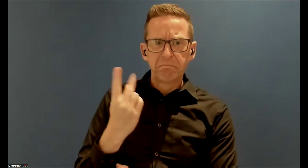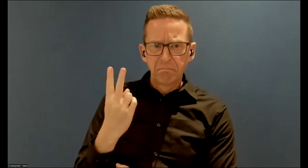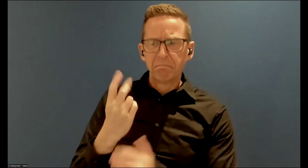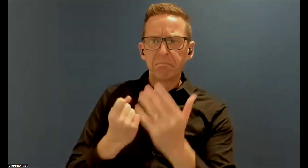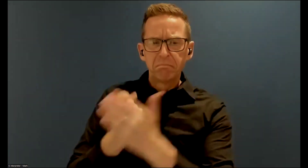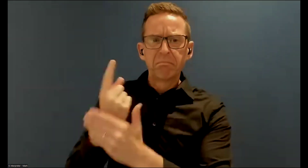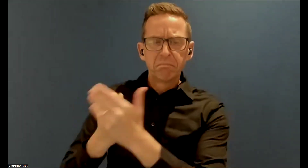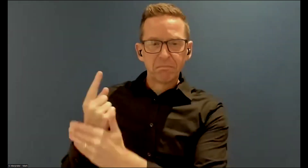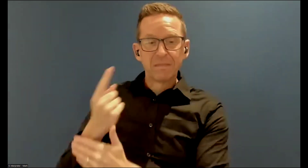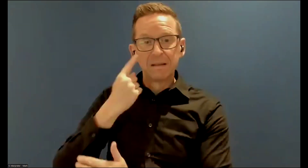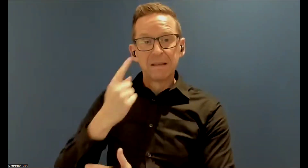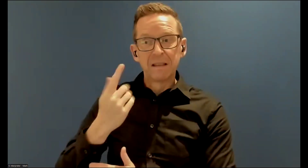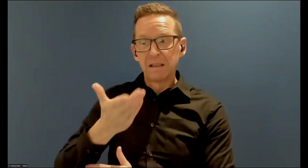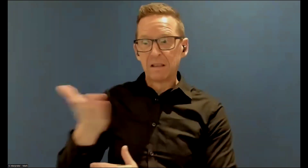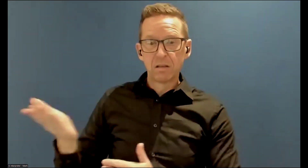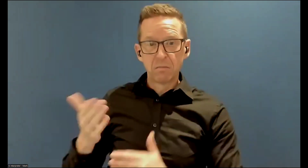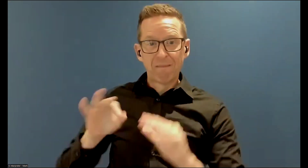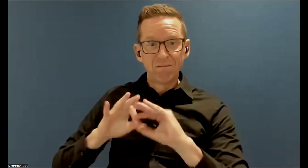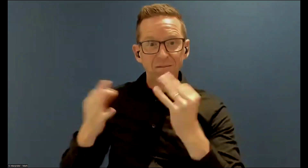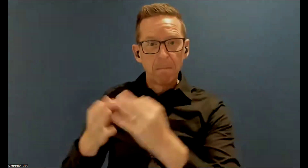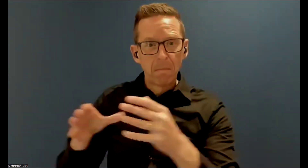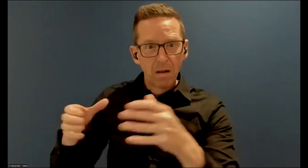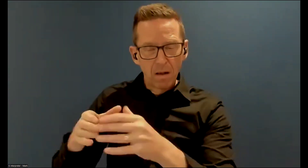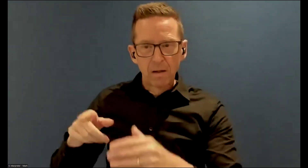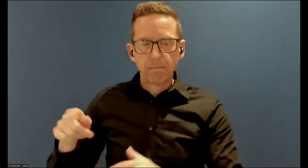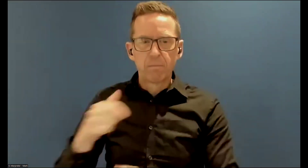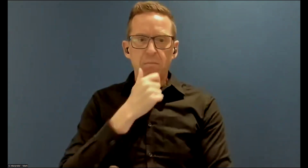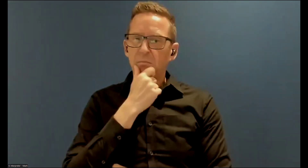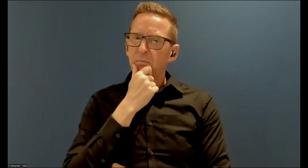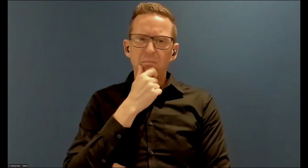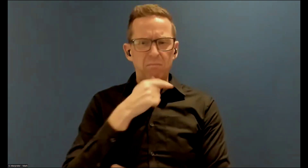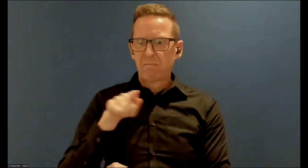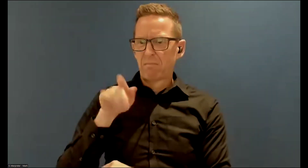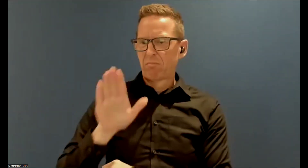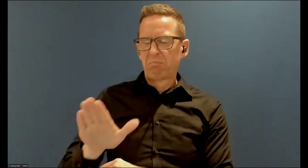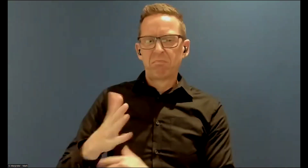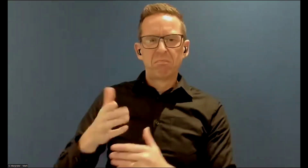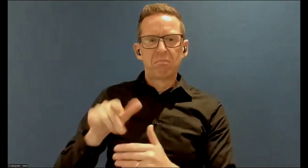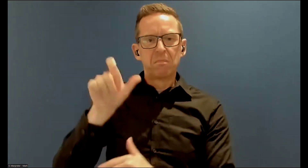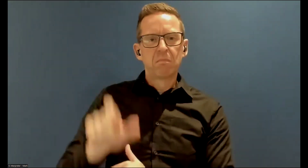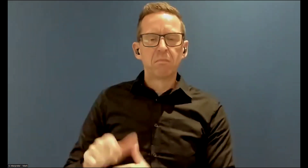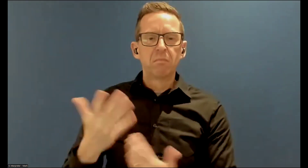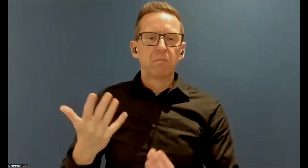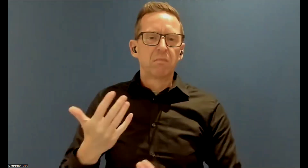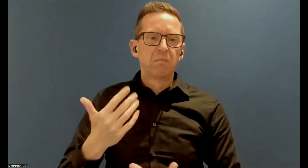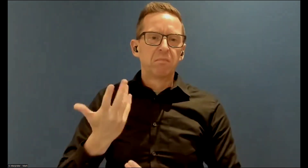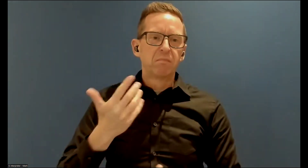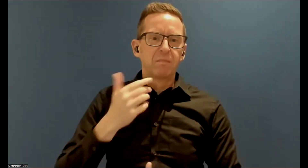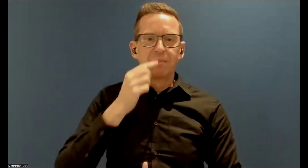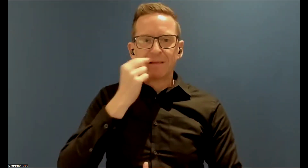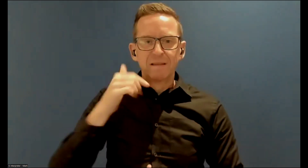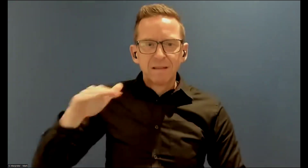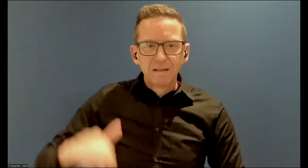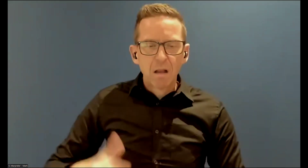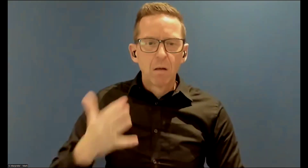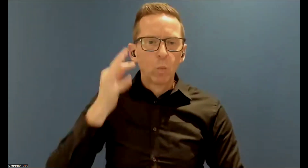where families, they decided to send back again their daughters and sons to the institutions due